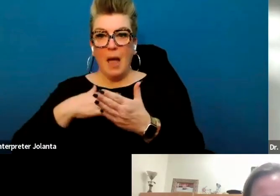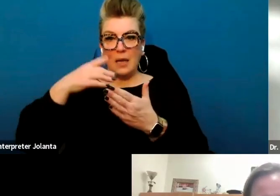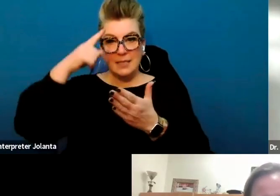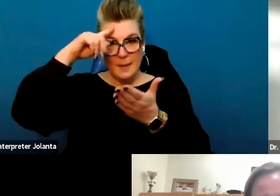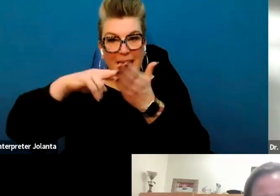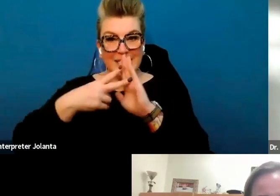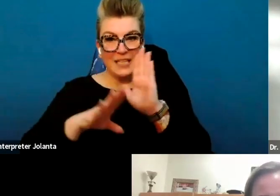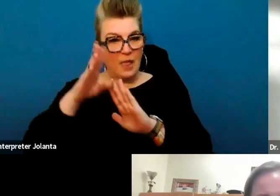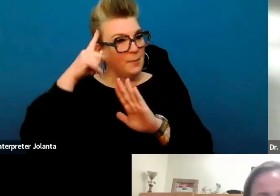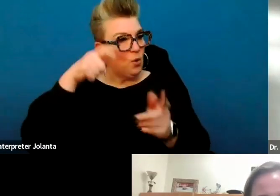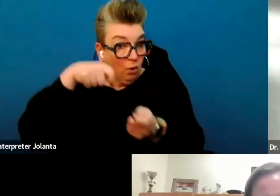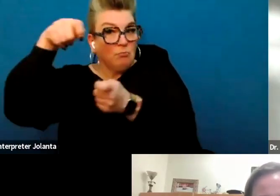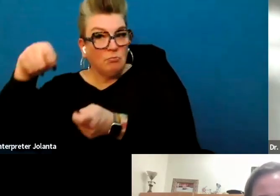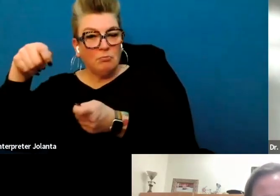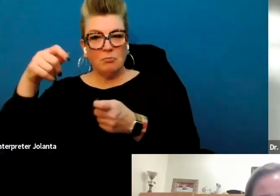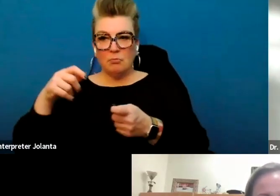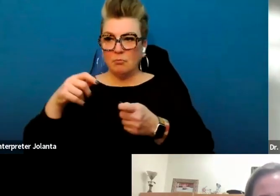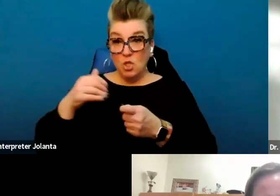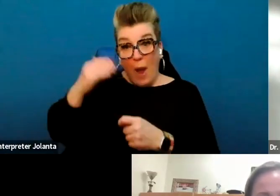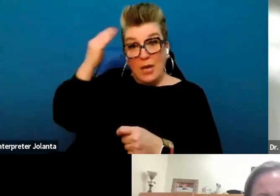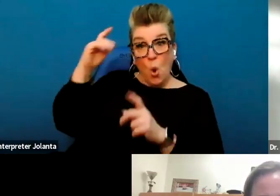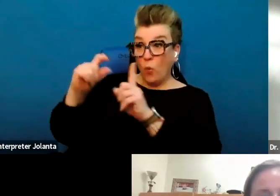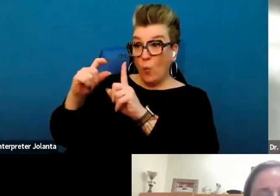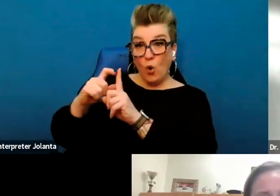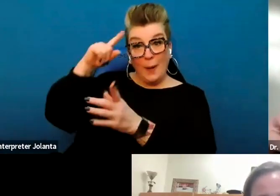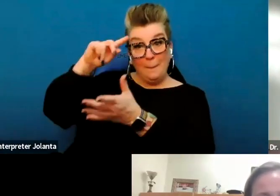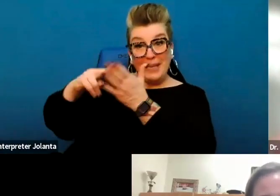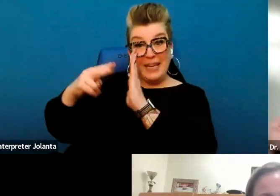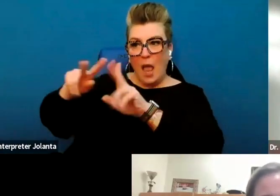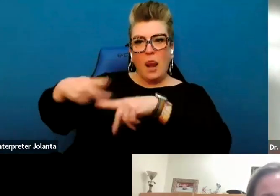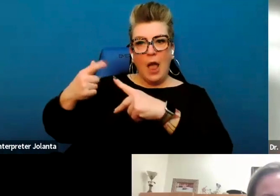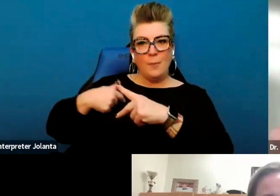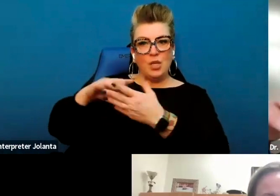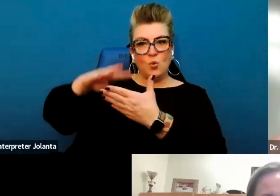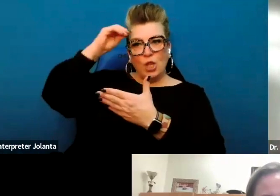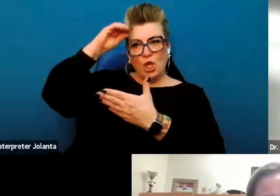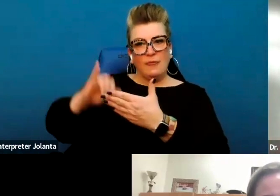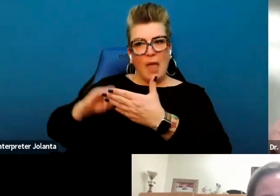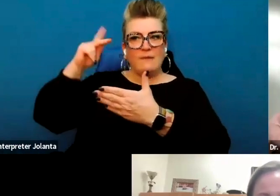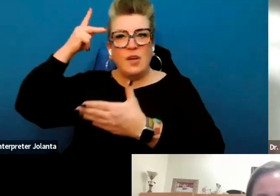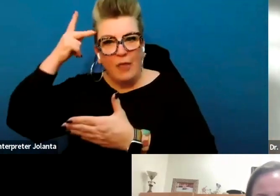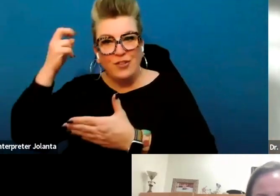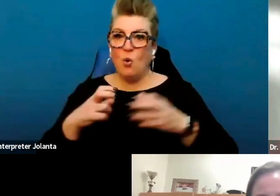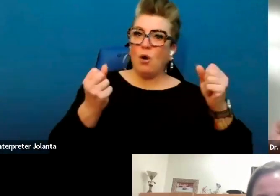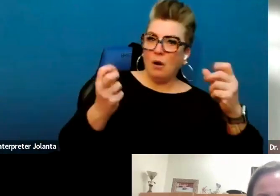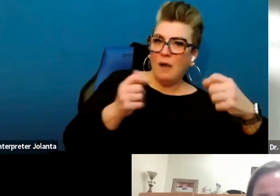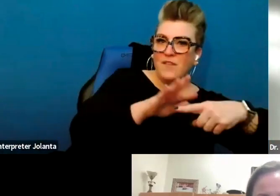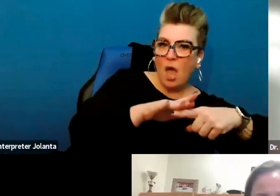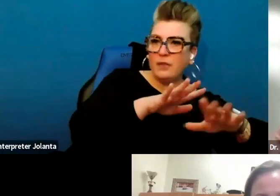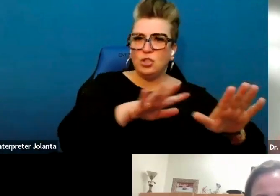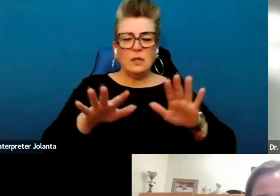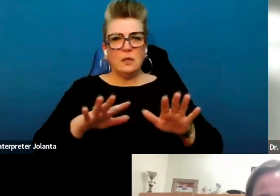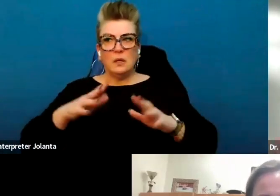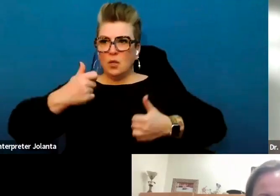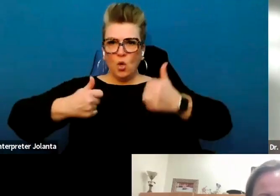knowing about the meanings of words allows you to like learn the phonology. So, I mean, this idea of like, you know, which pace